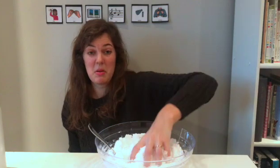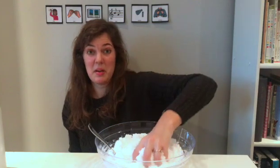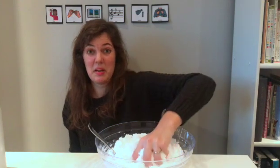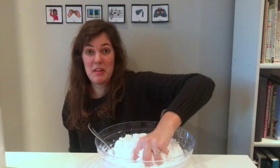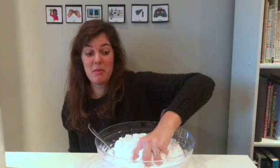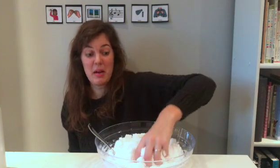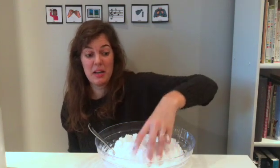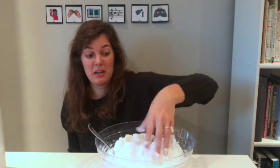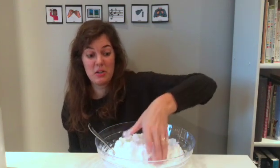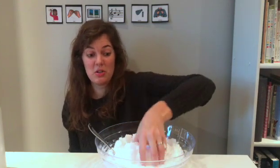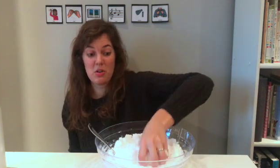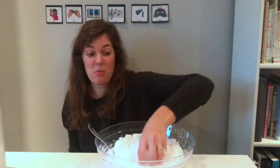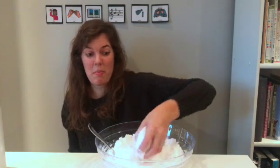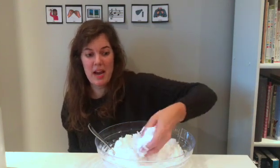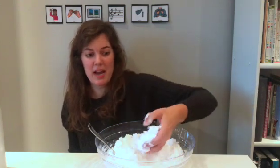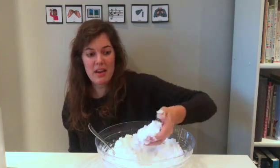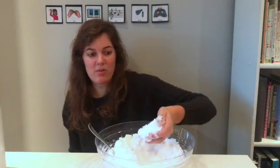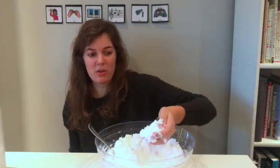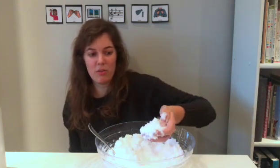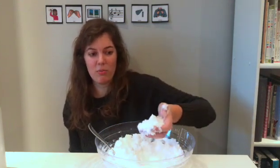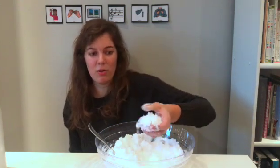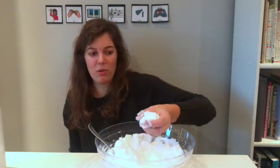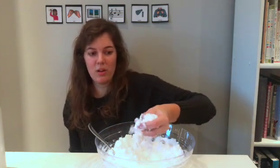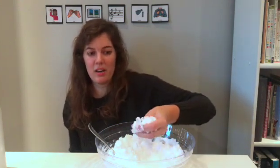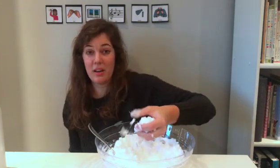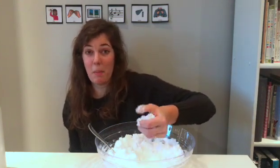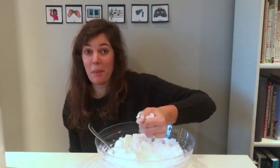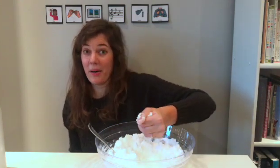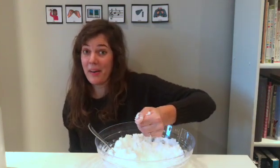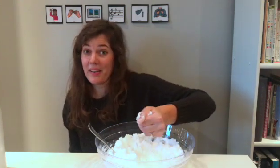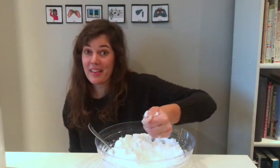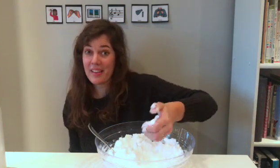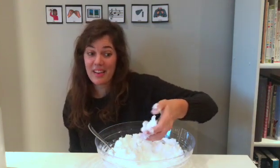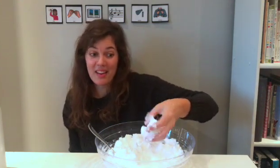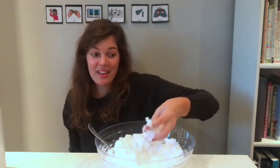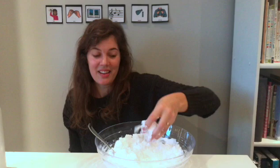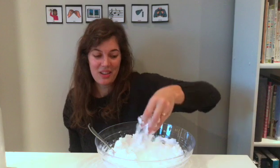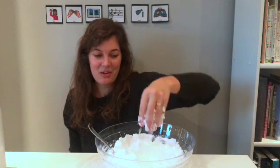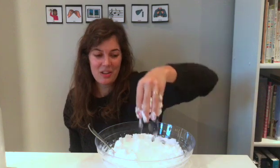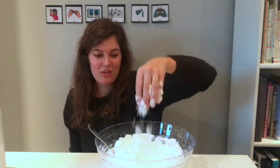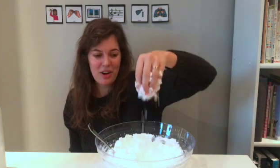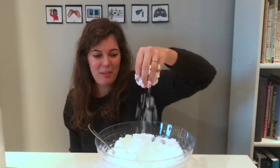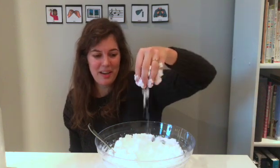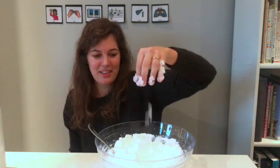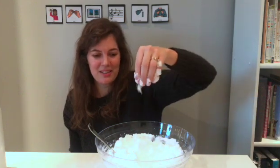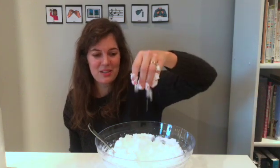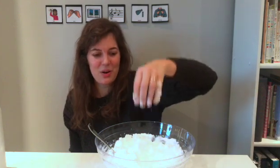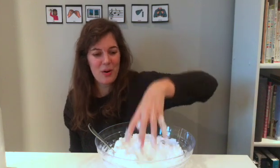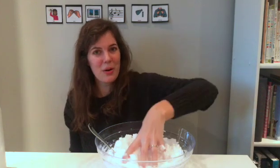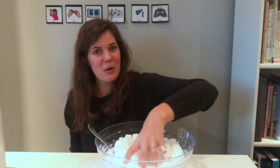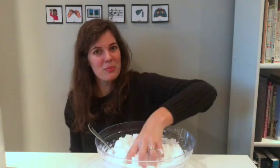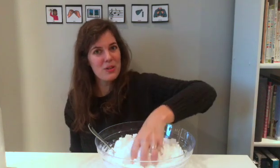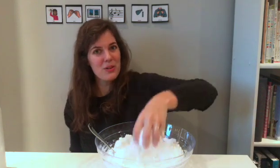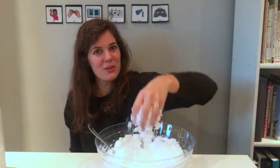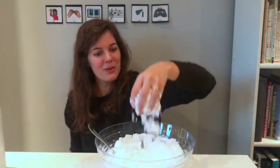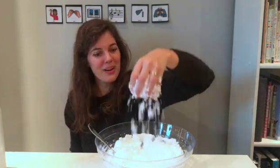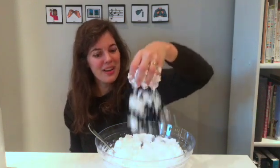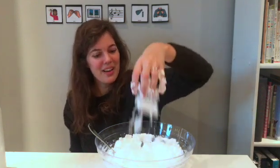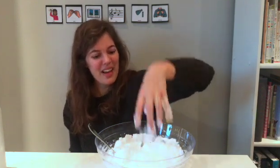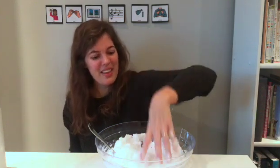could even make a snowman. You could roll it in a ball. You can try making snow at home too. And then you